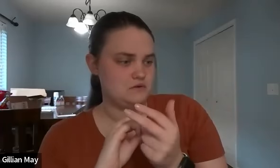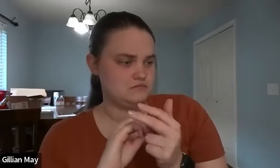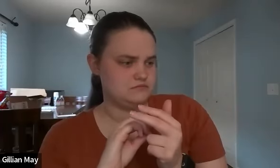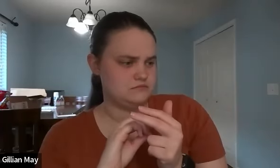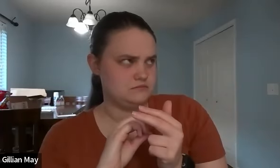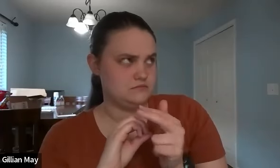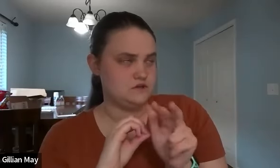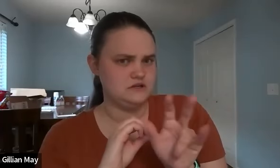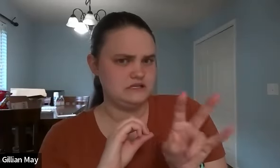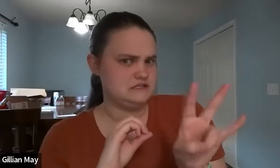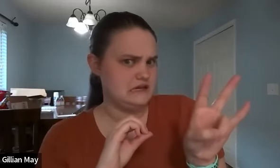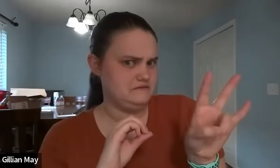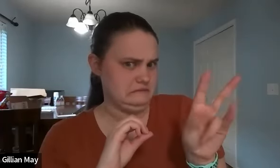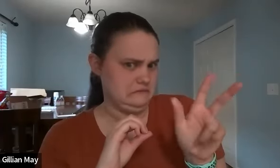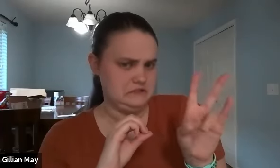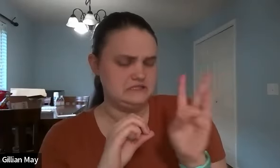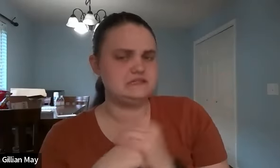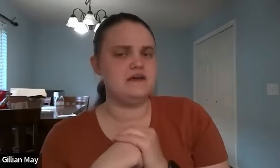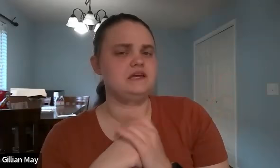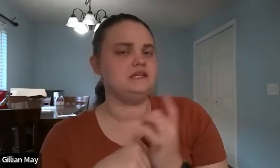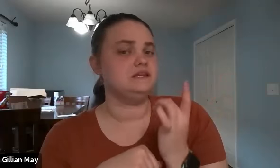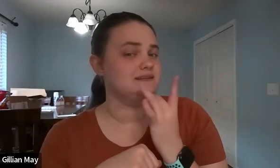number 37.